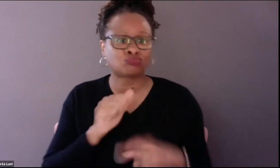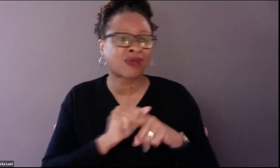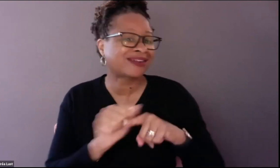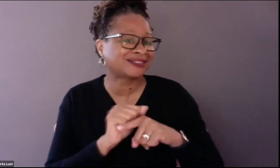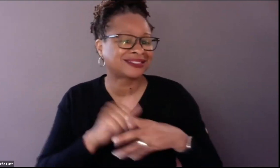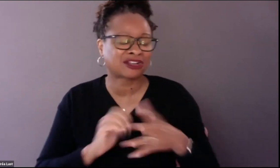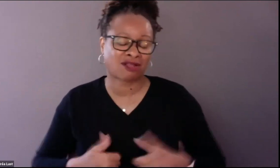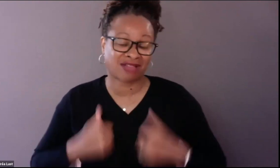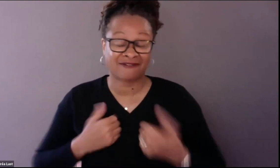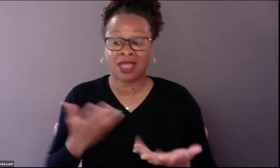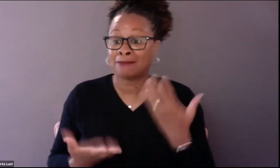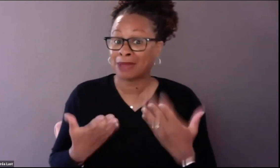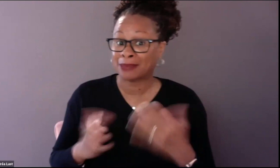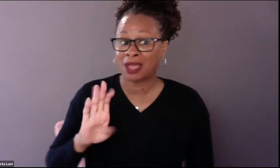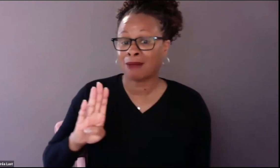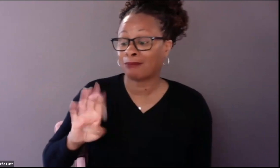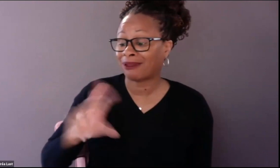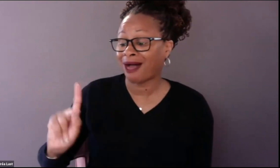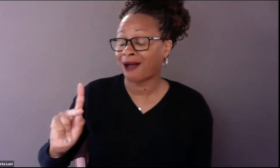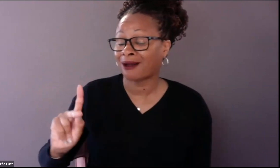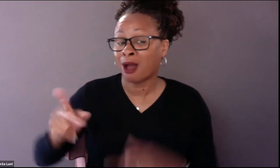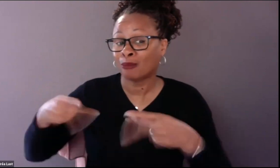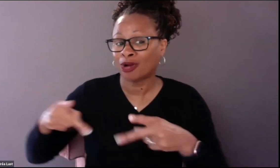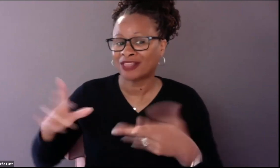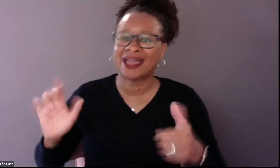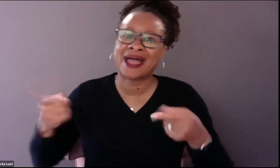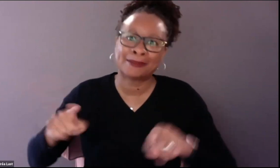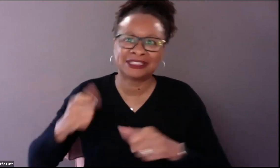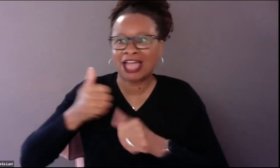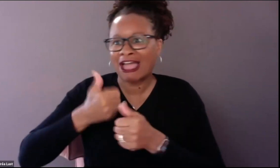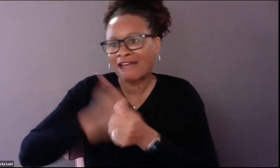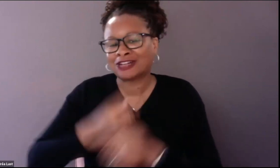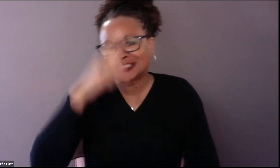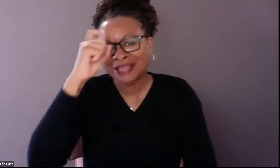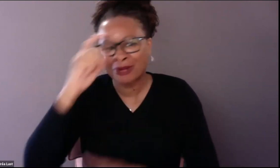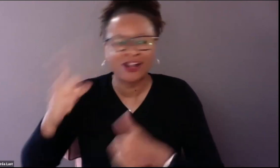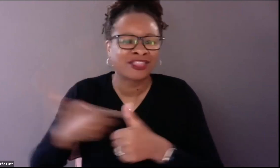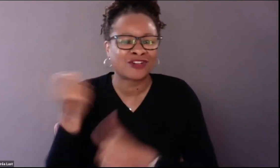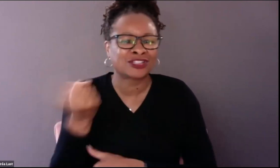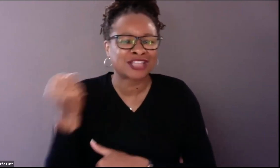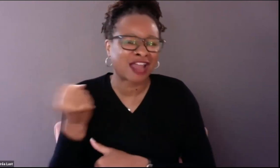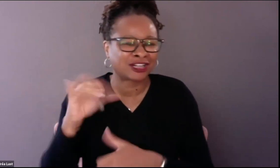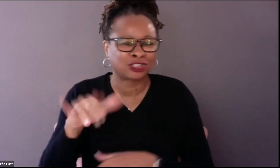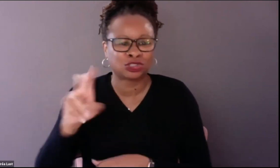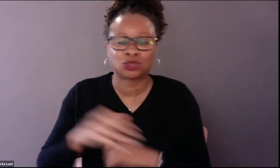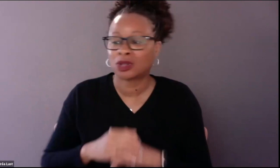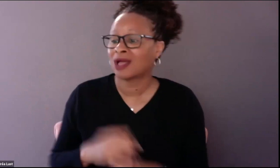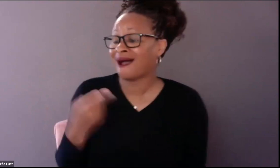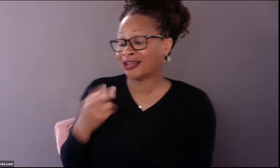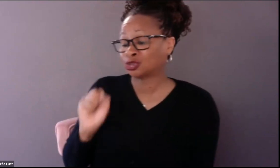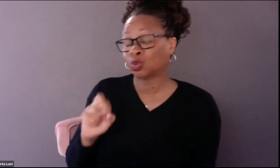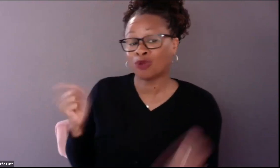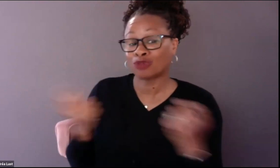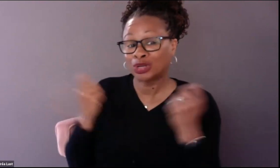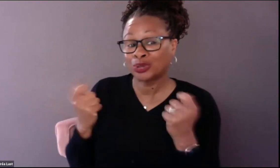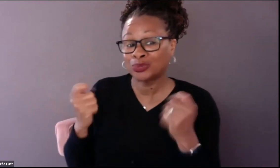party that happens on the first Saturday of June every year. It could be a high school reunion picnic that always